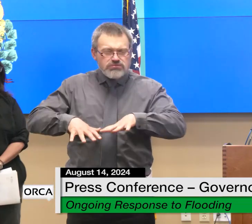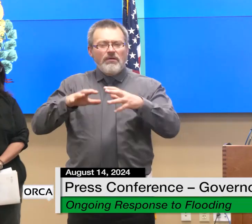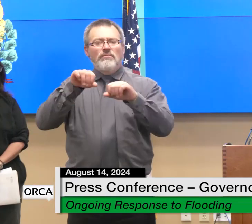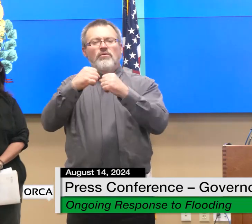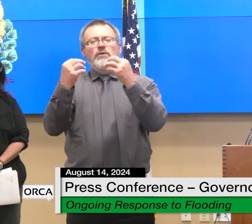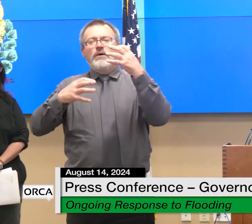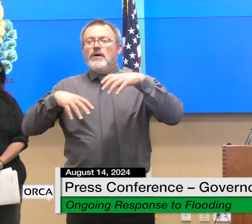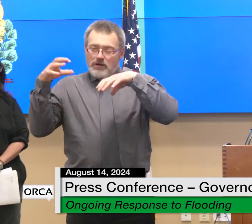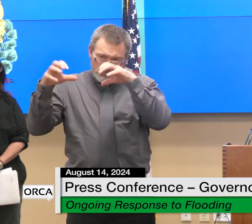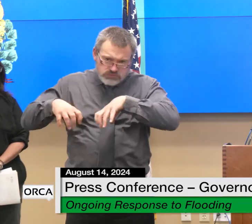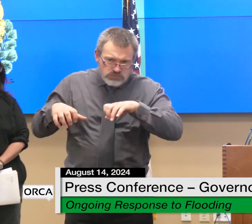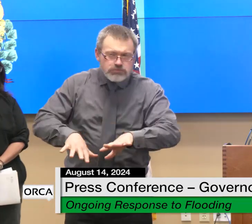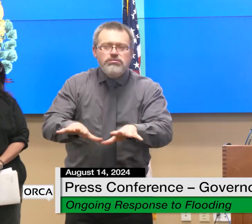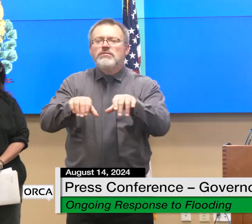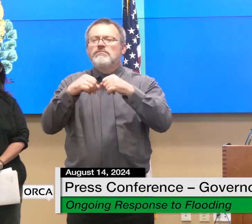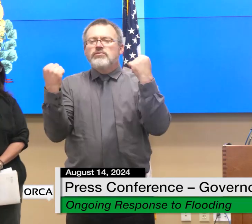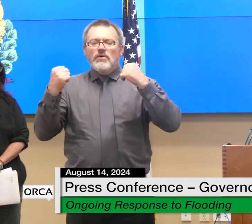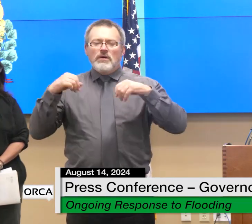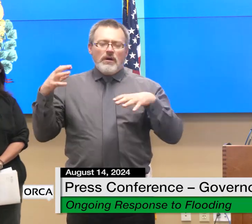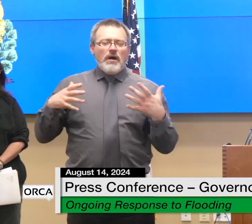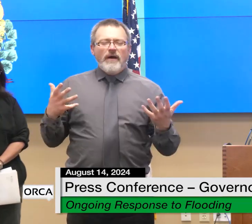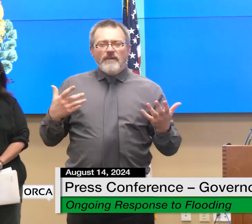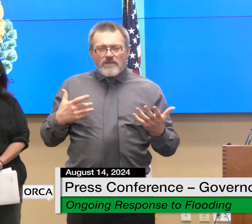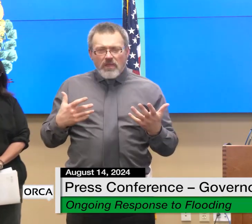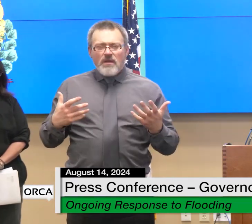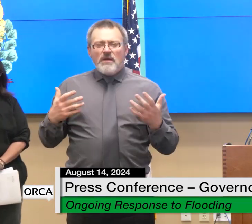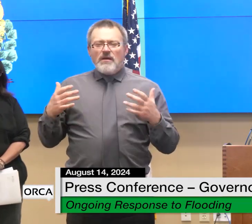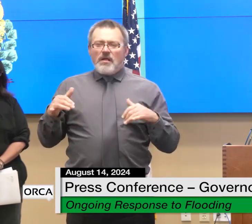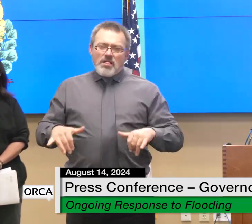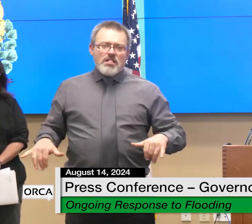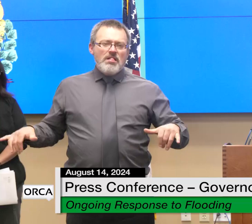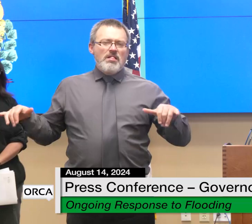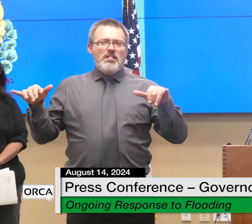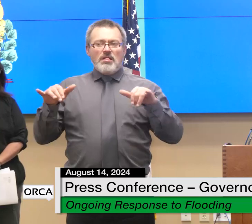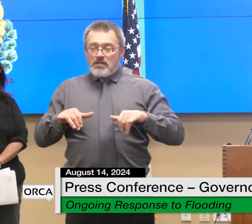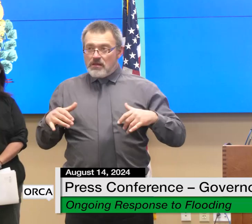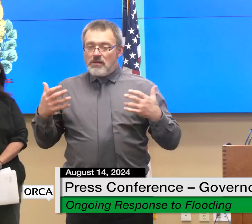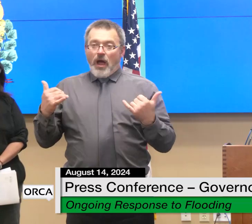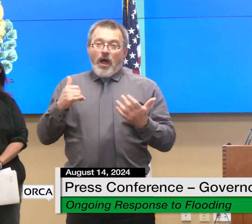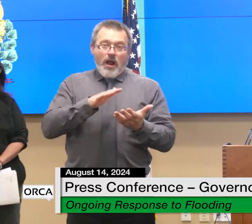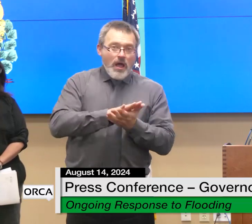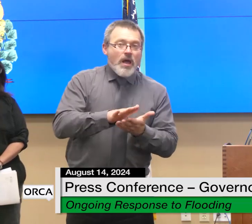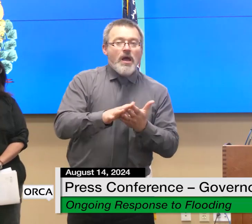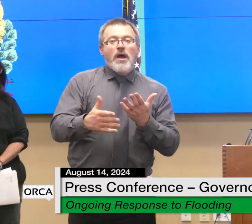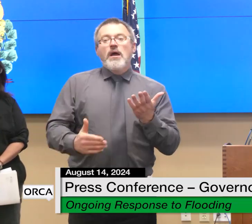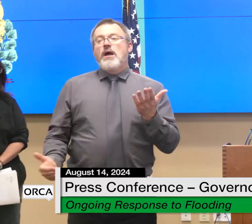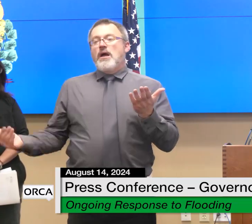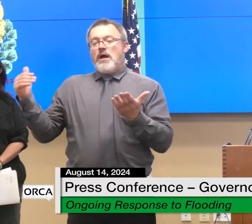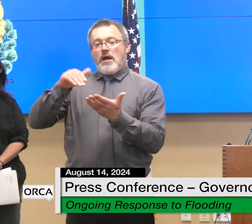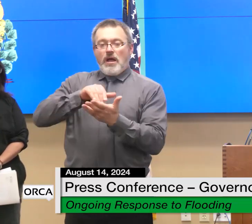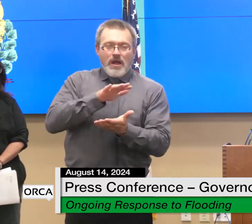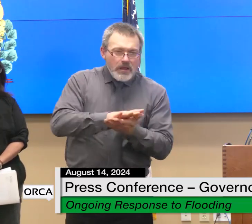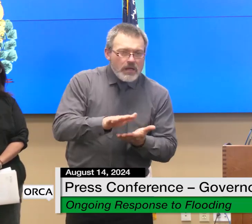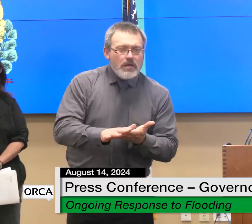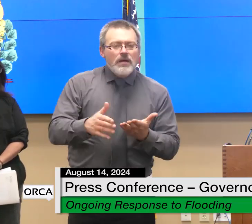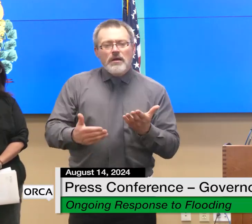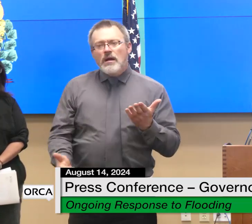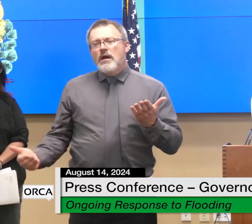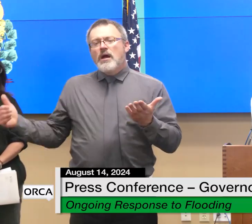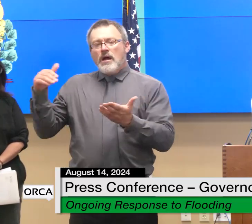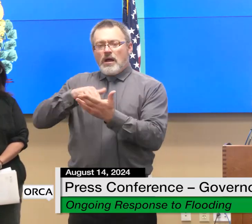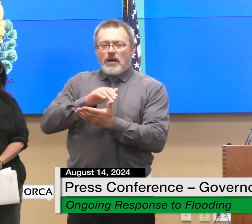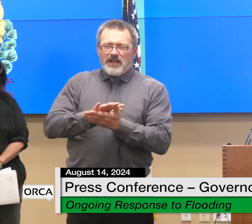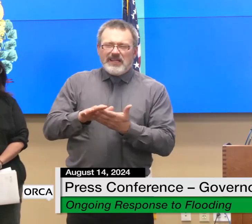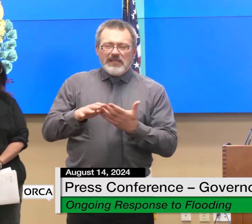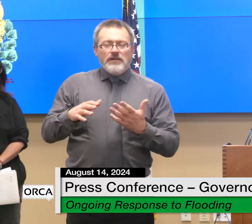been at this year's cleanup for weeks. So I want to start by thanking all those across the state for all